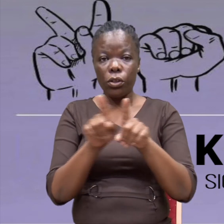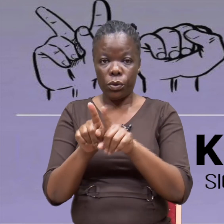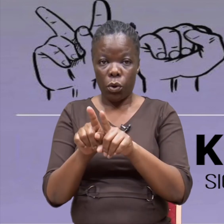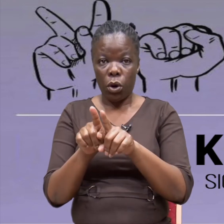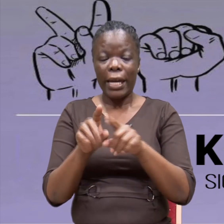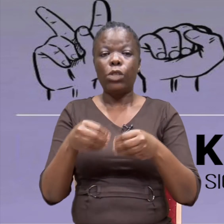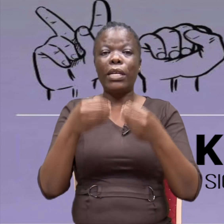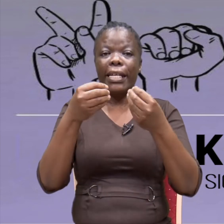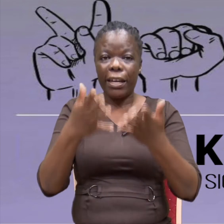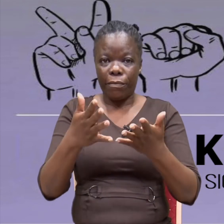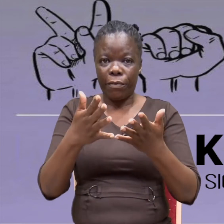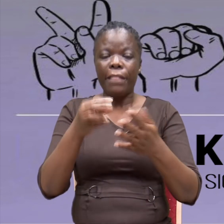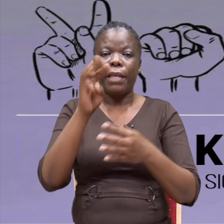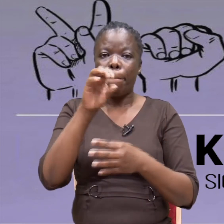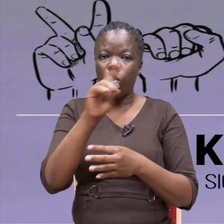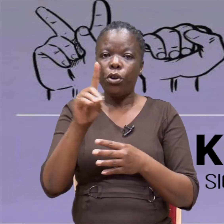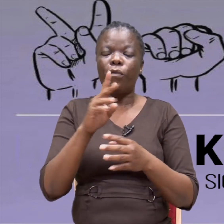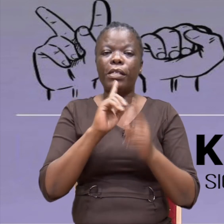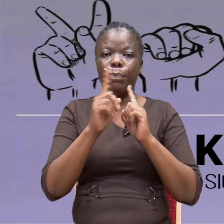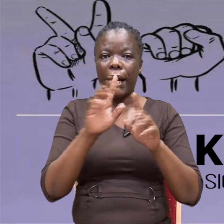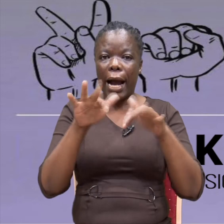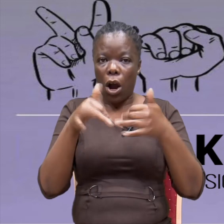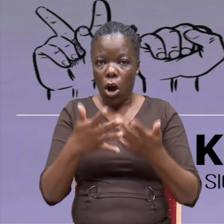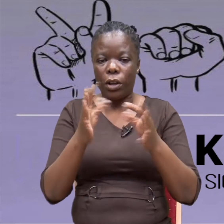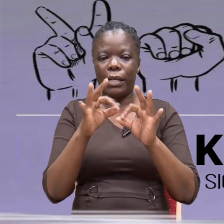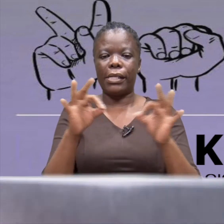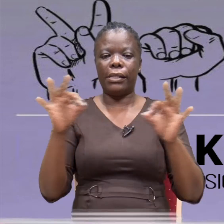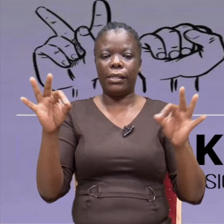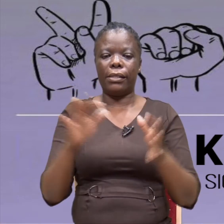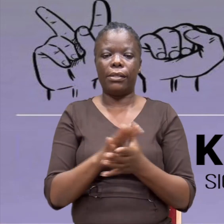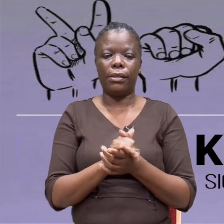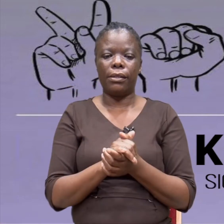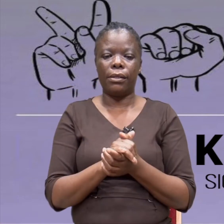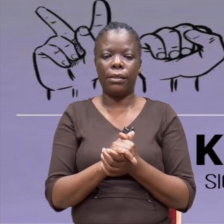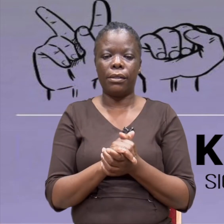Also, it will give the mood of the speaker or the sentence.